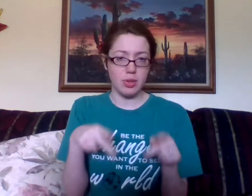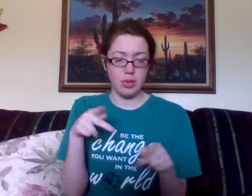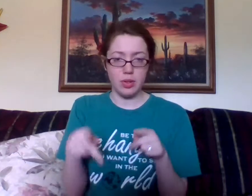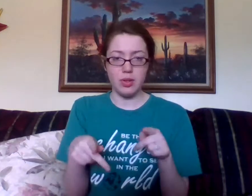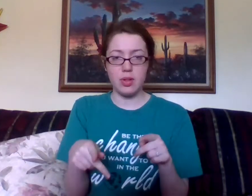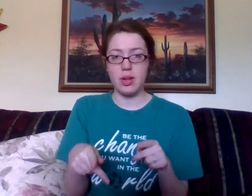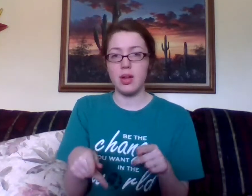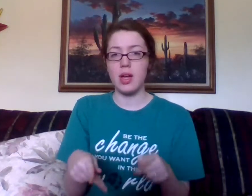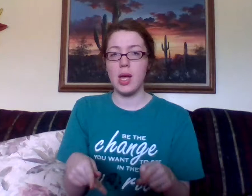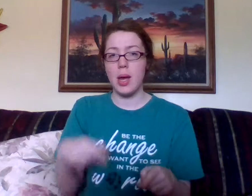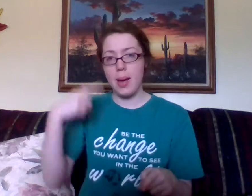people